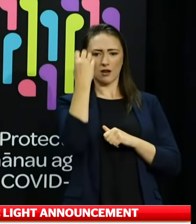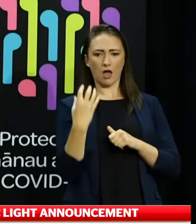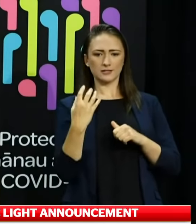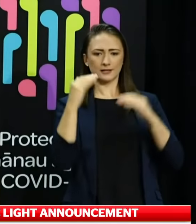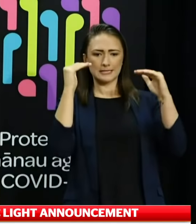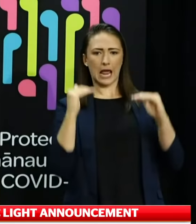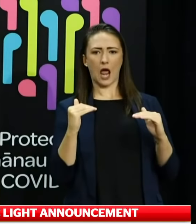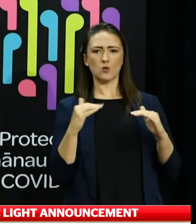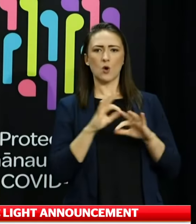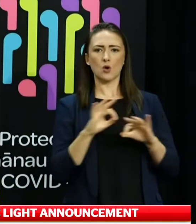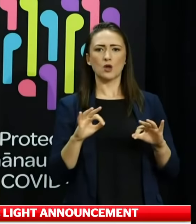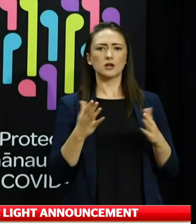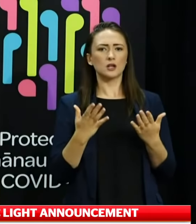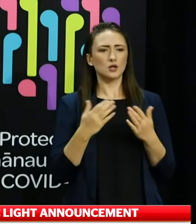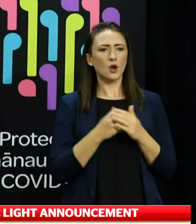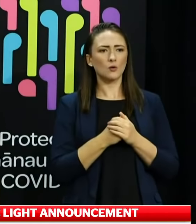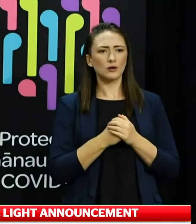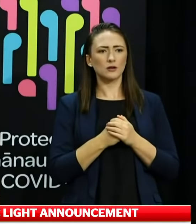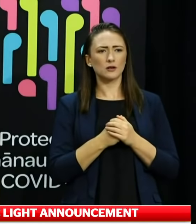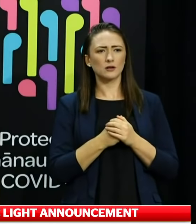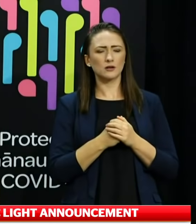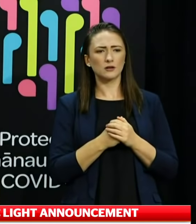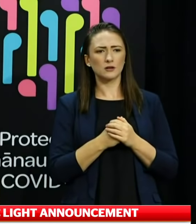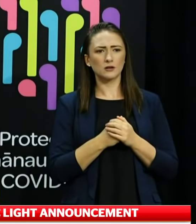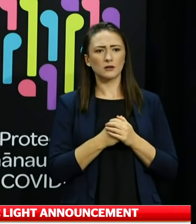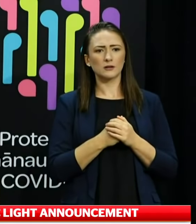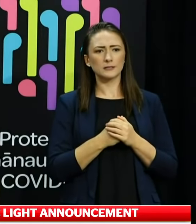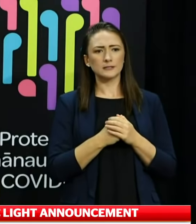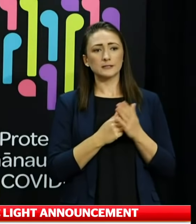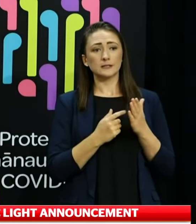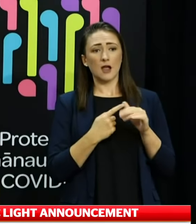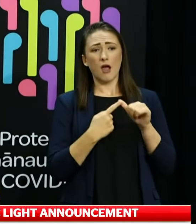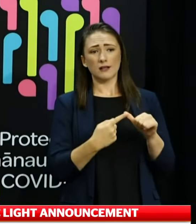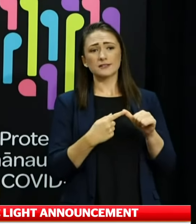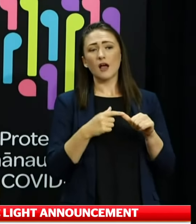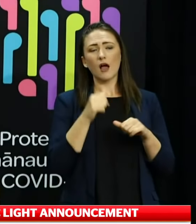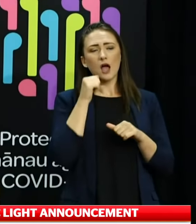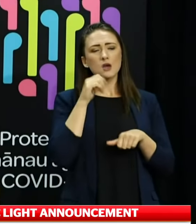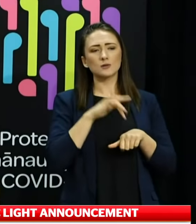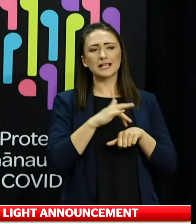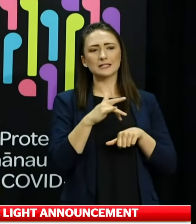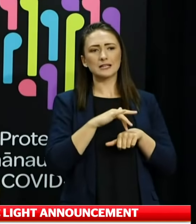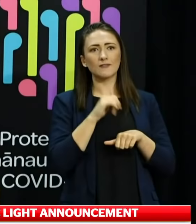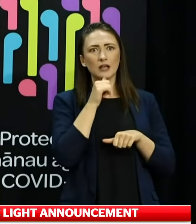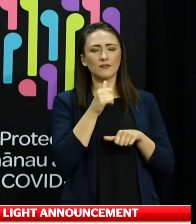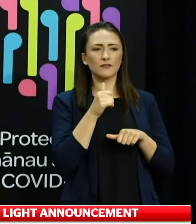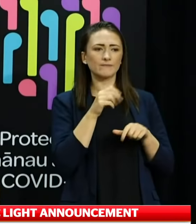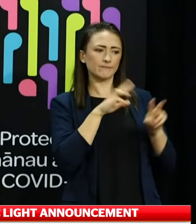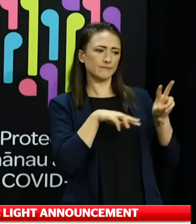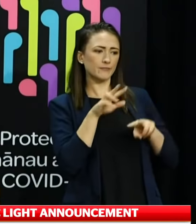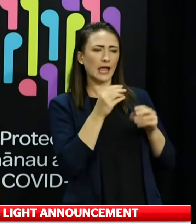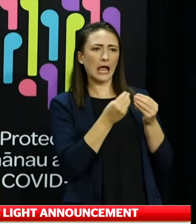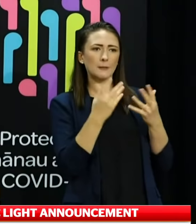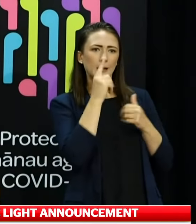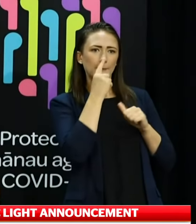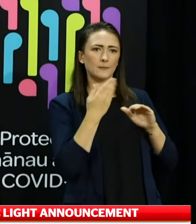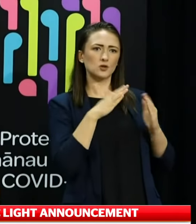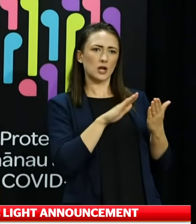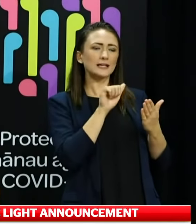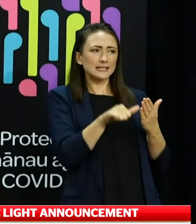We do. We have been monitoring. Look, I get that this is a very sensitive topic. We have been monitoring the level